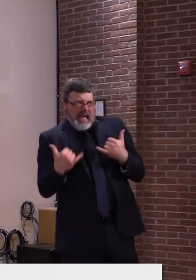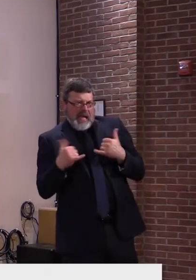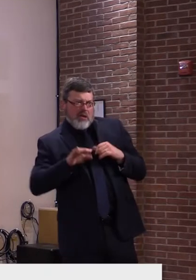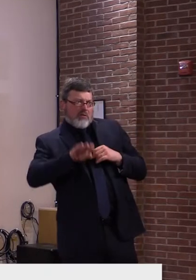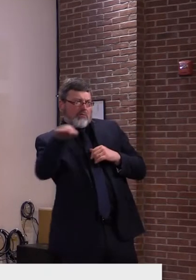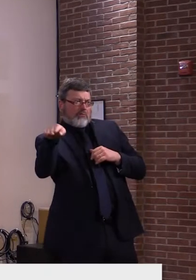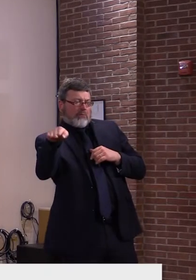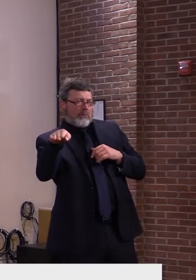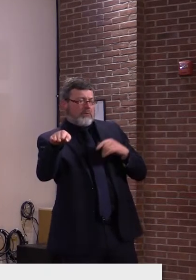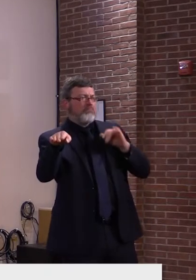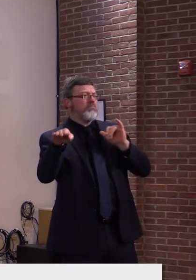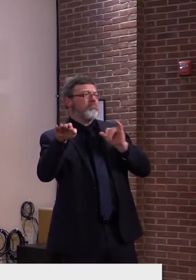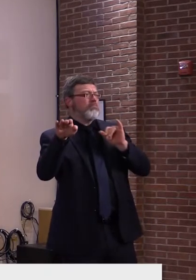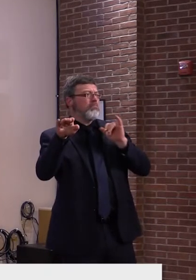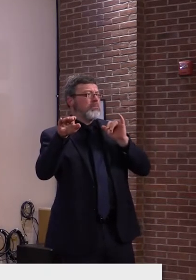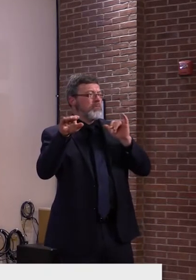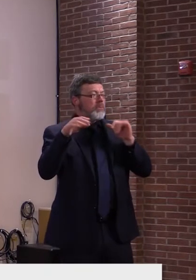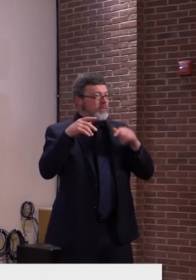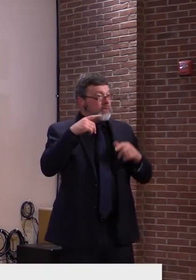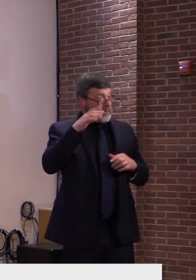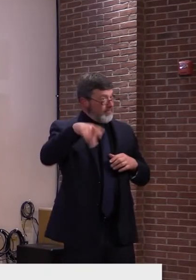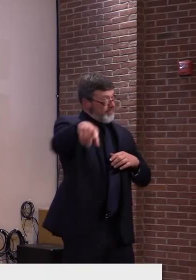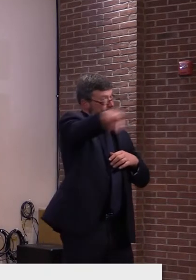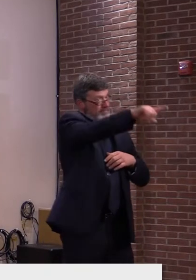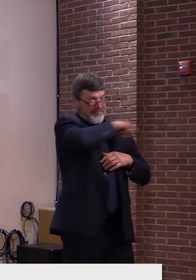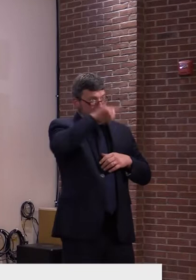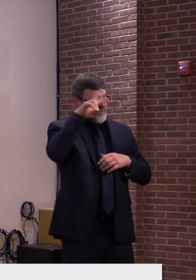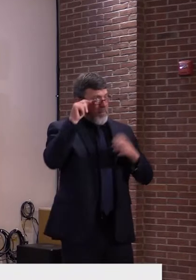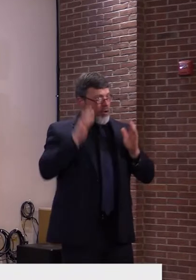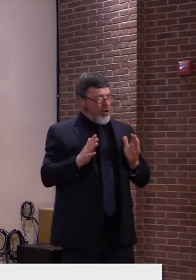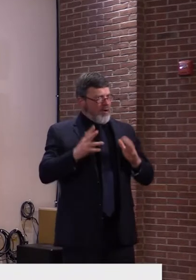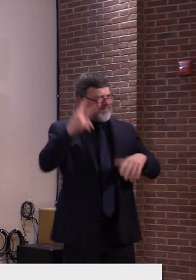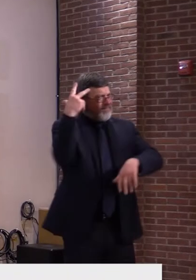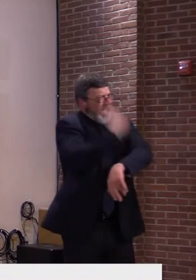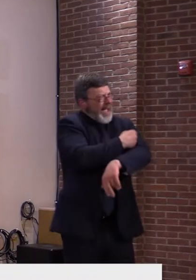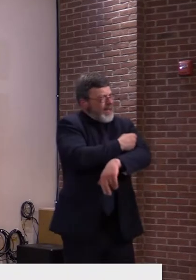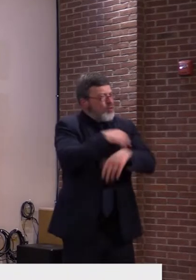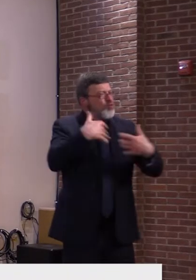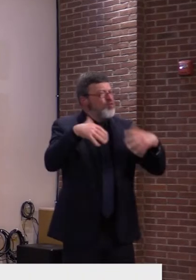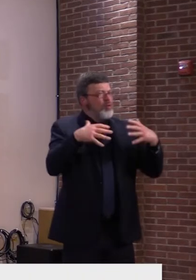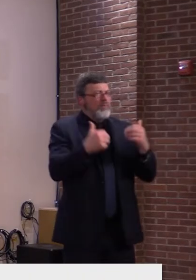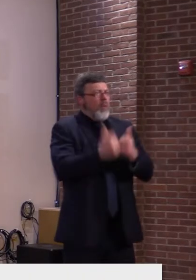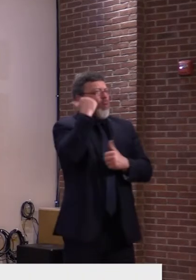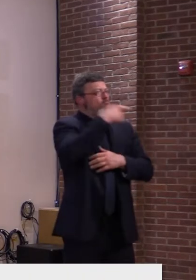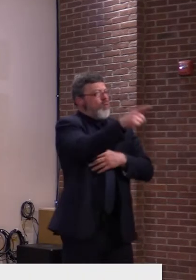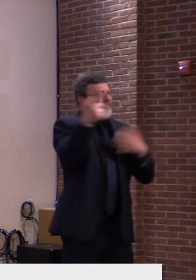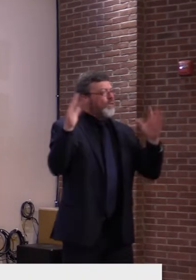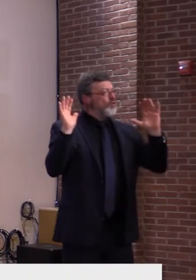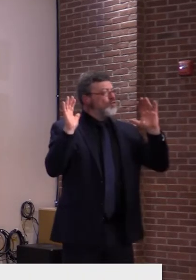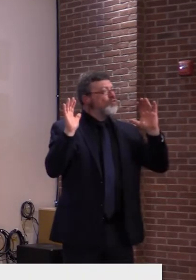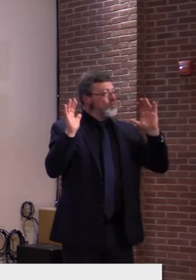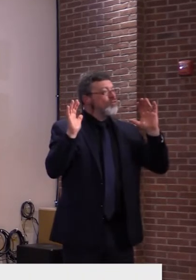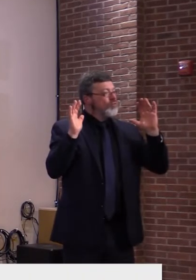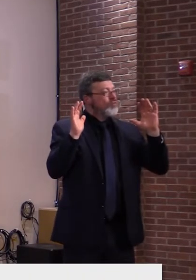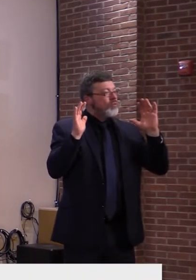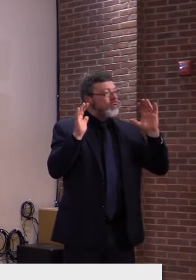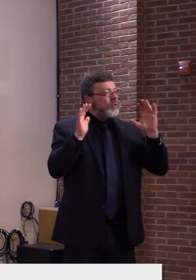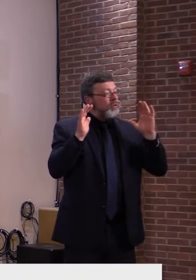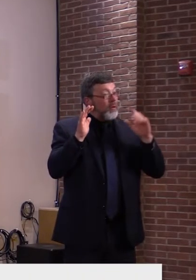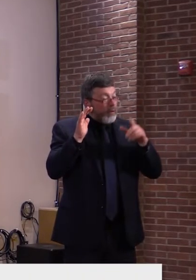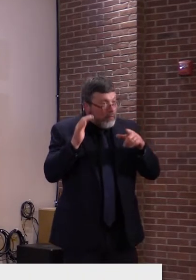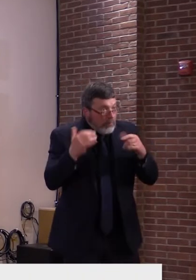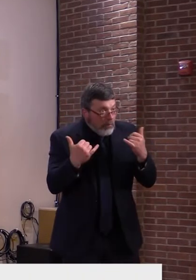highly vaccinated population and the relatively milder nature of BA2 for many people, most Vermonters are